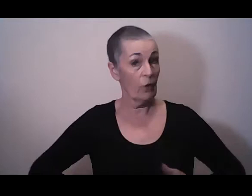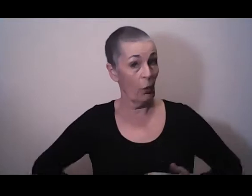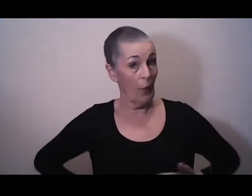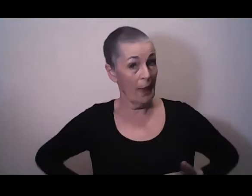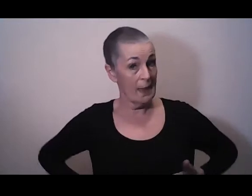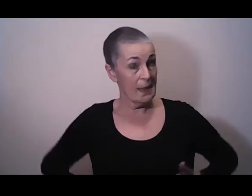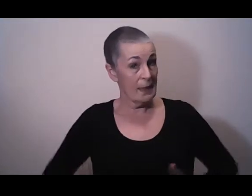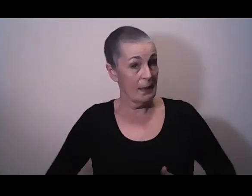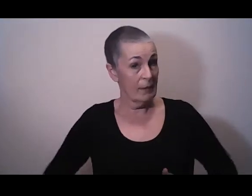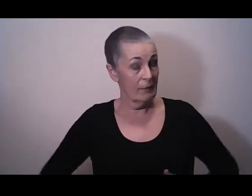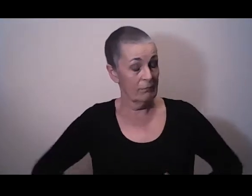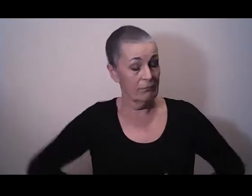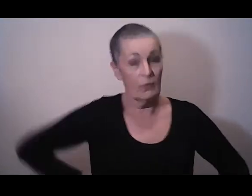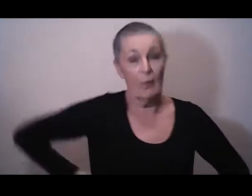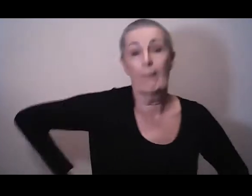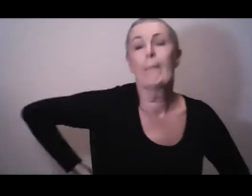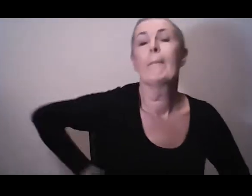for your lower back.